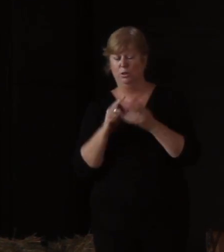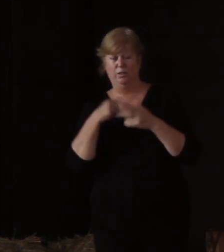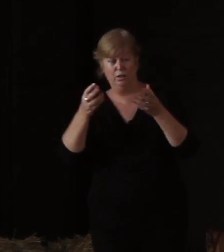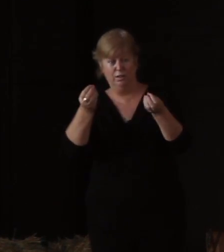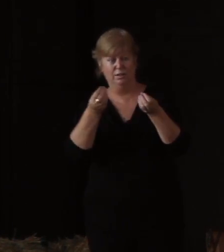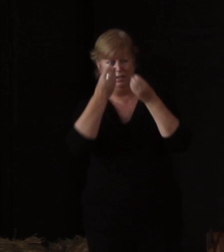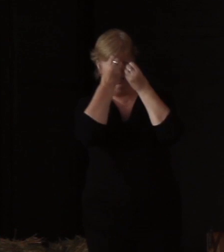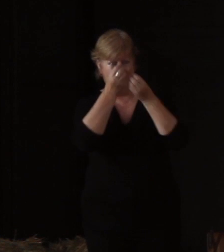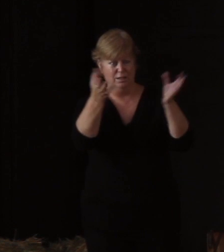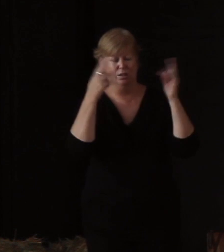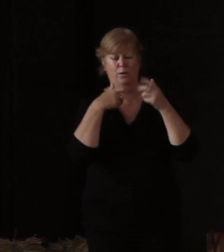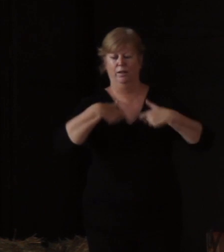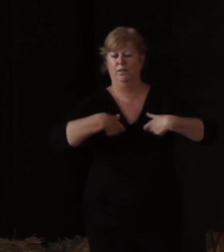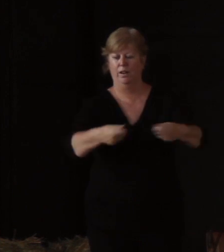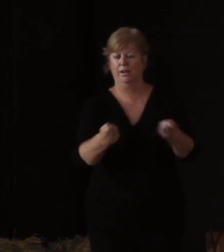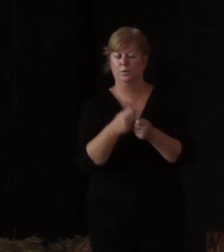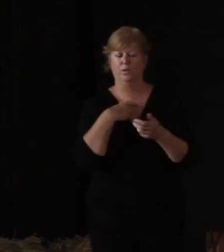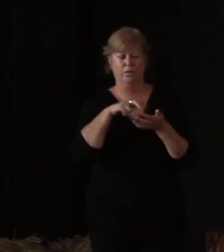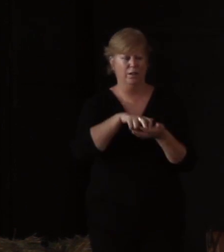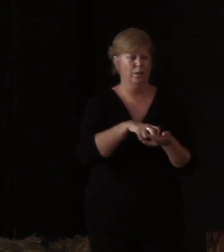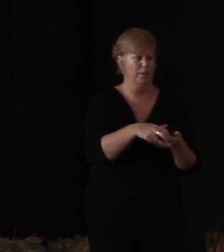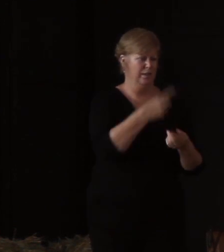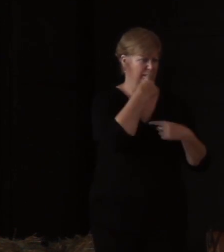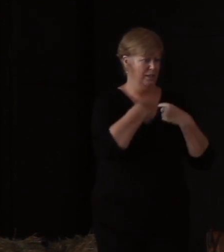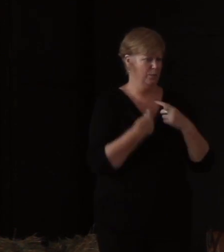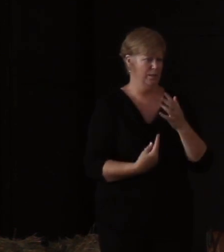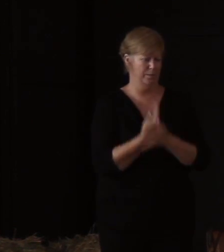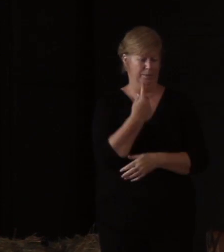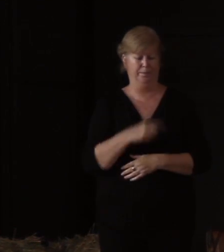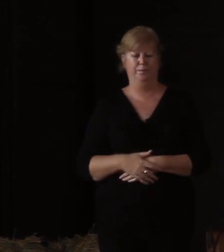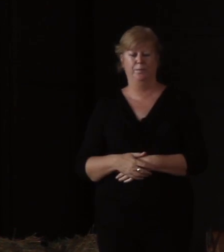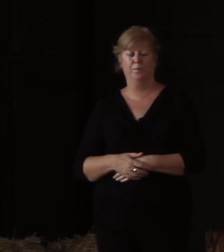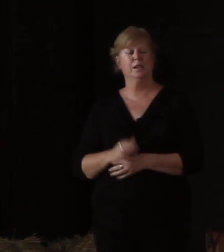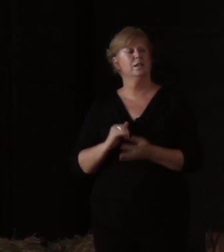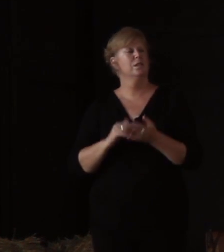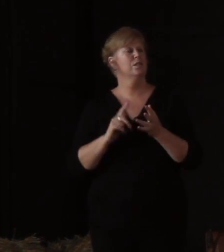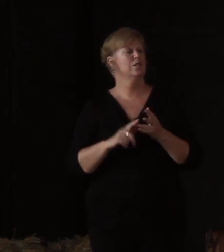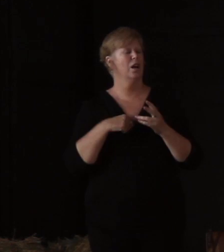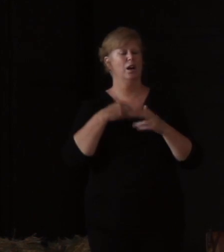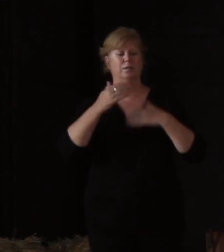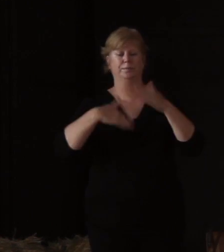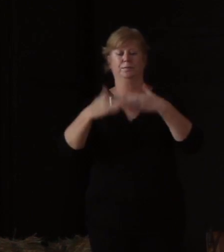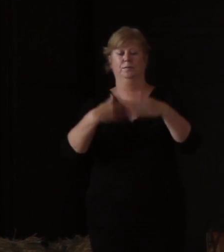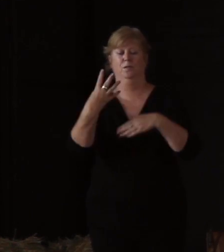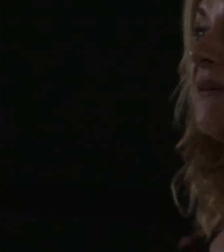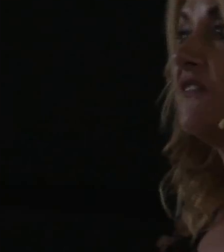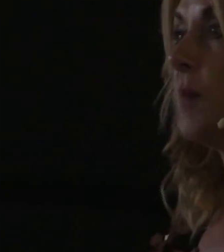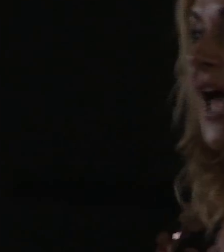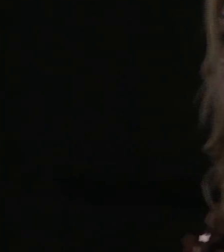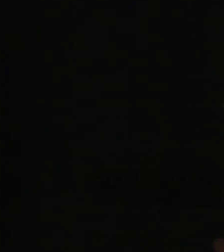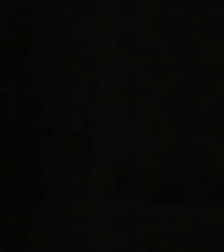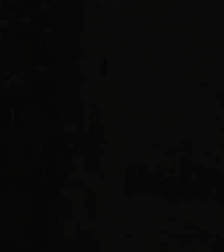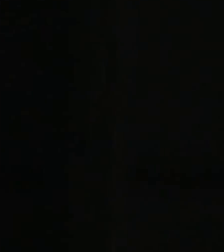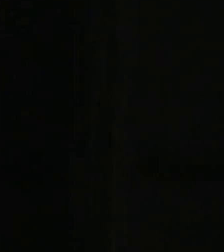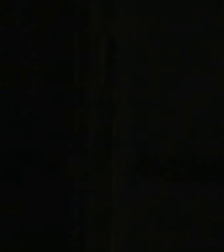know and invite us in with your vulnerability of telling us what's going on. So we fast forward for the next 4 years, caring for